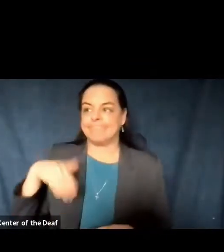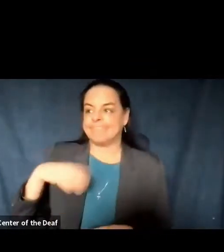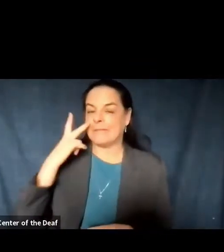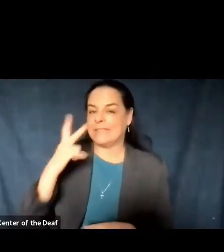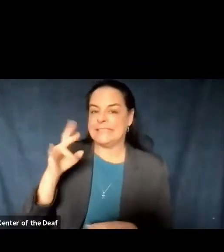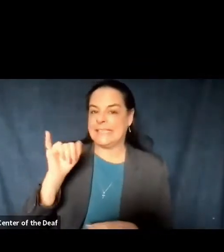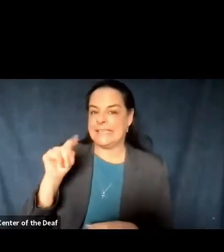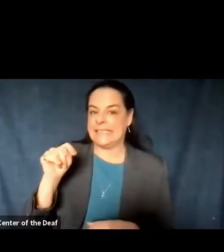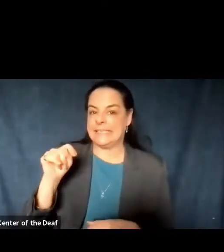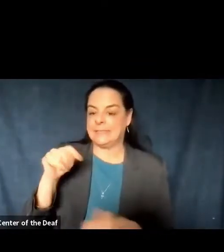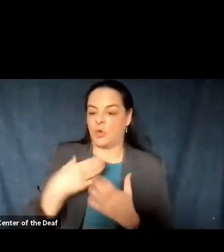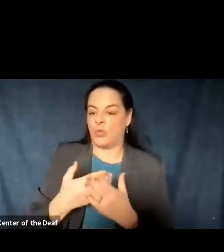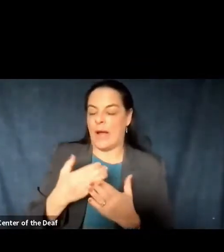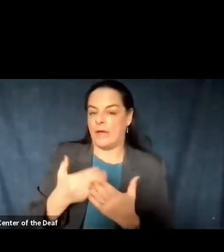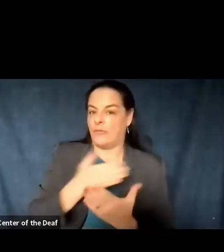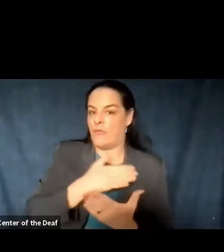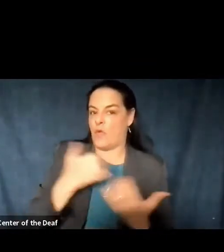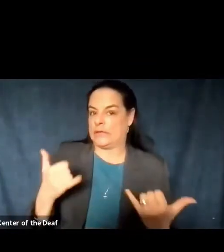least today.